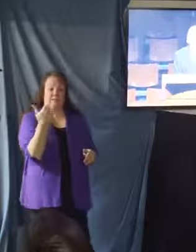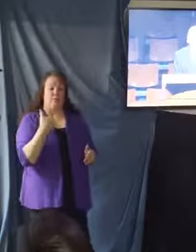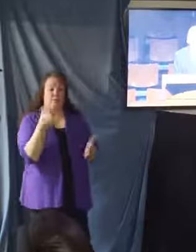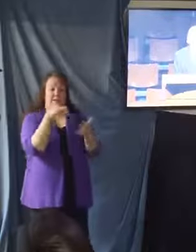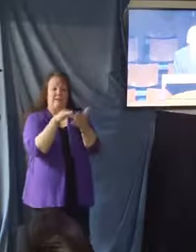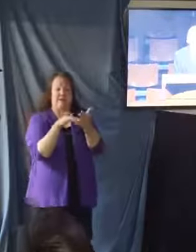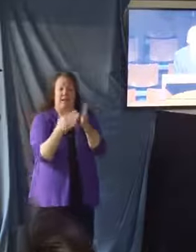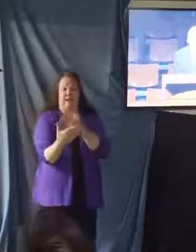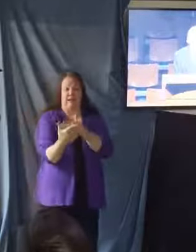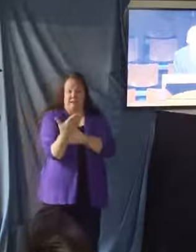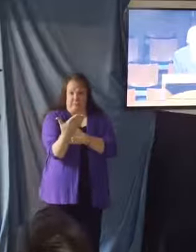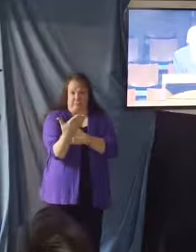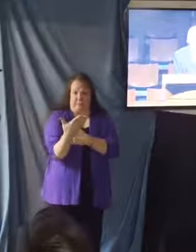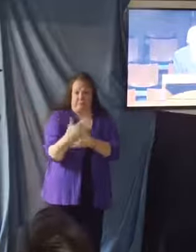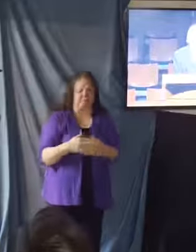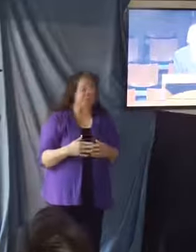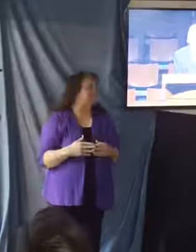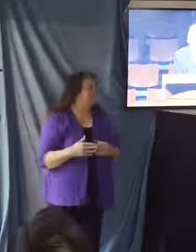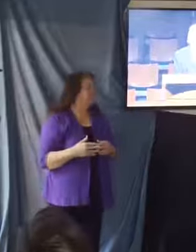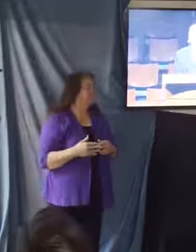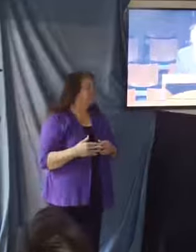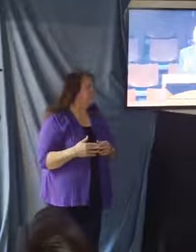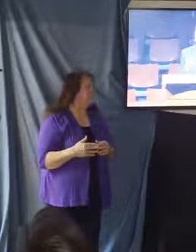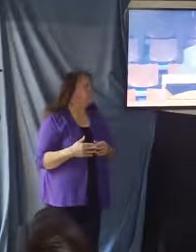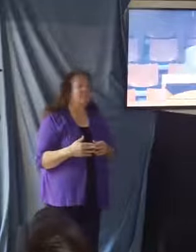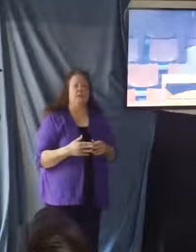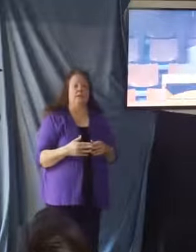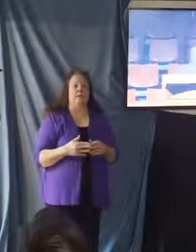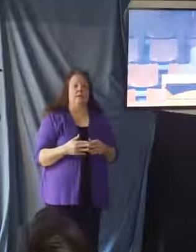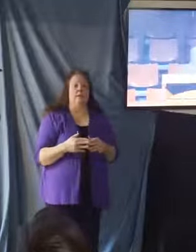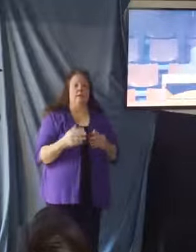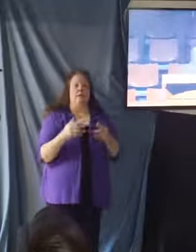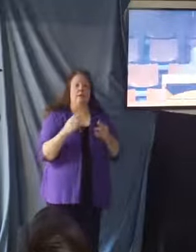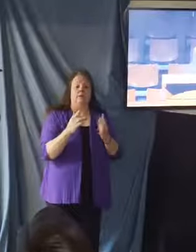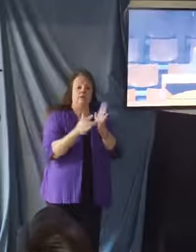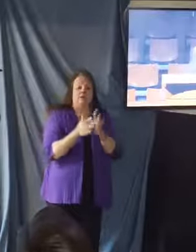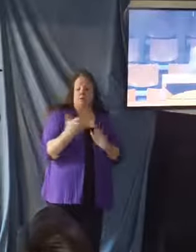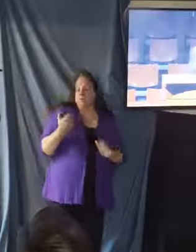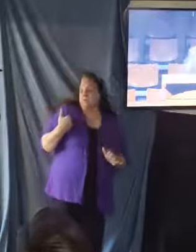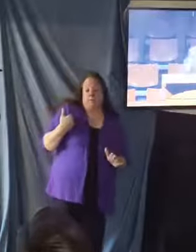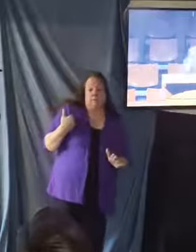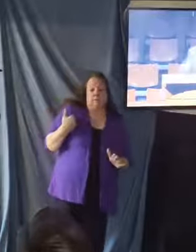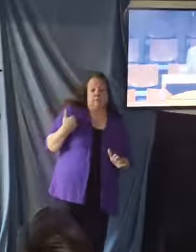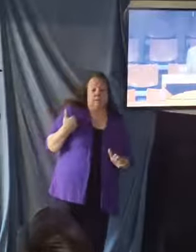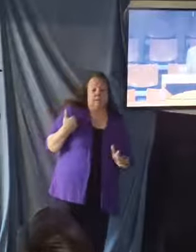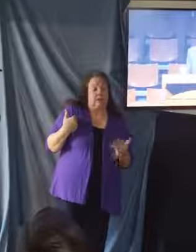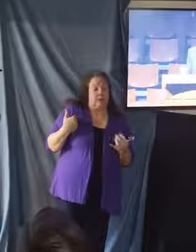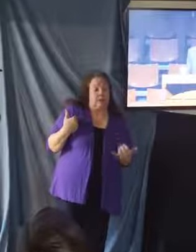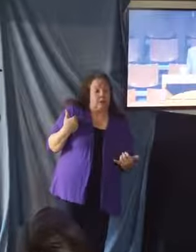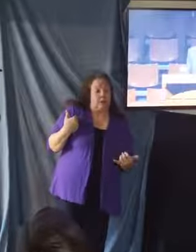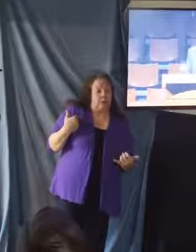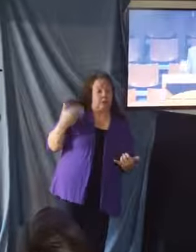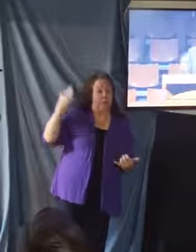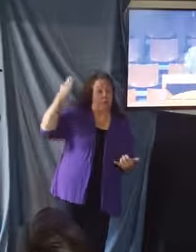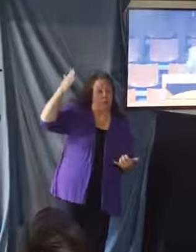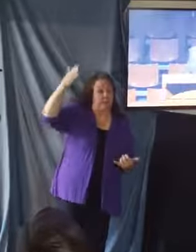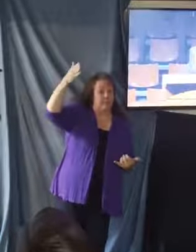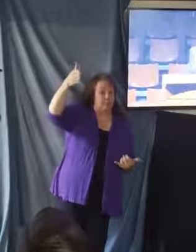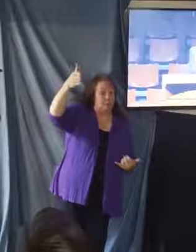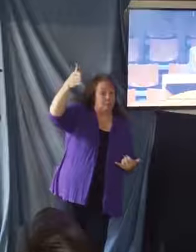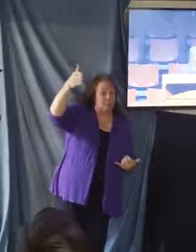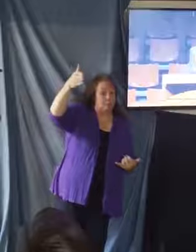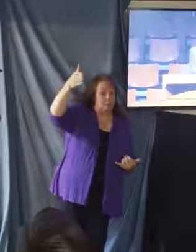our study, he talks about what Christ did in the past, what he is doing in the future,